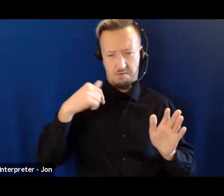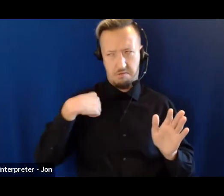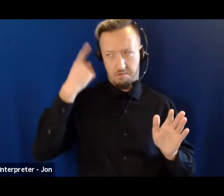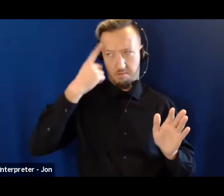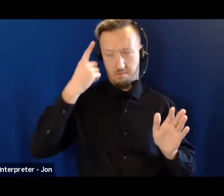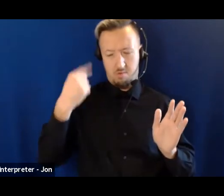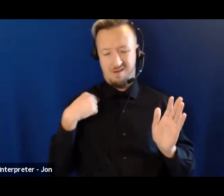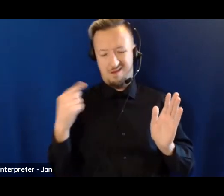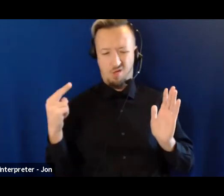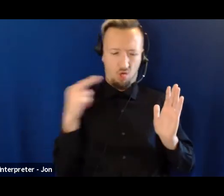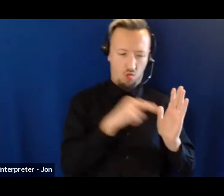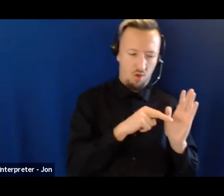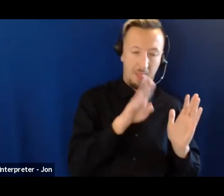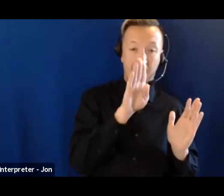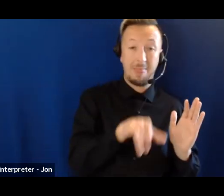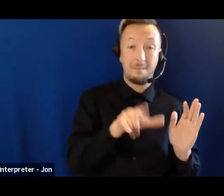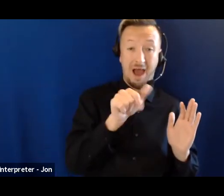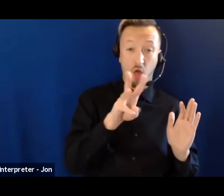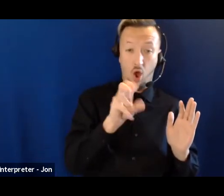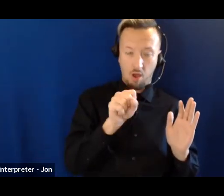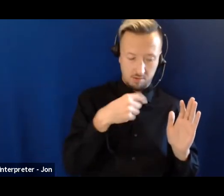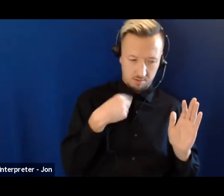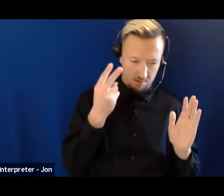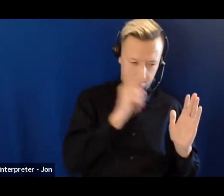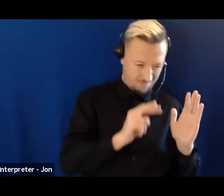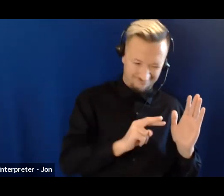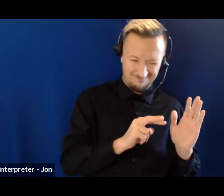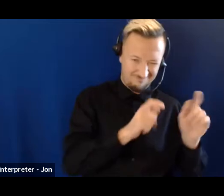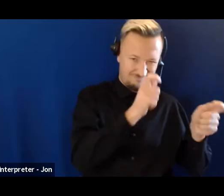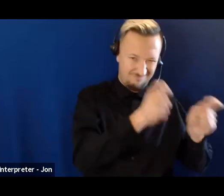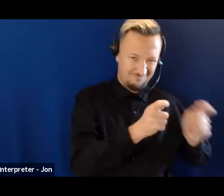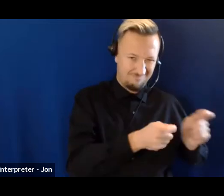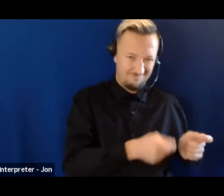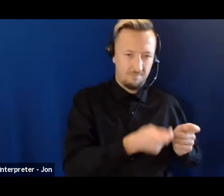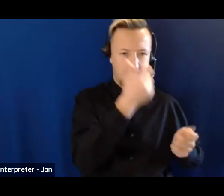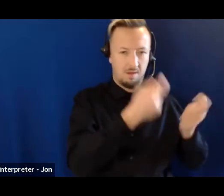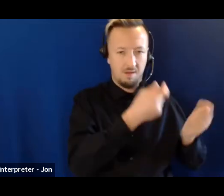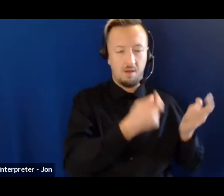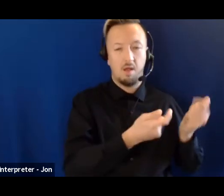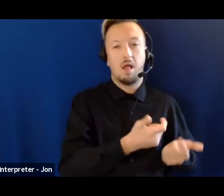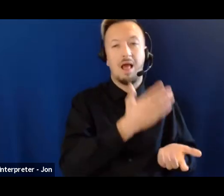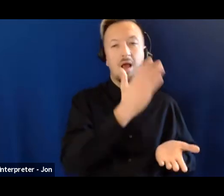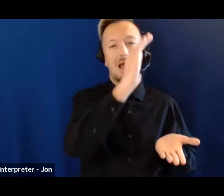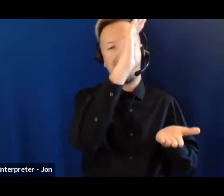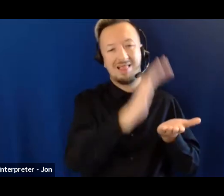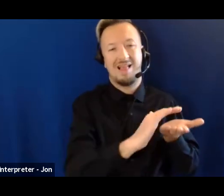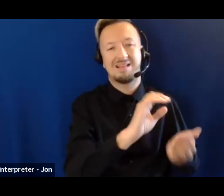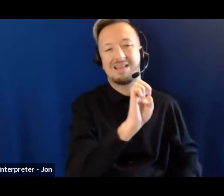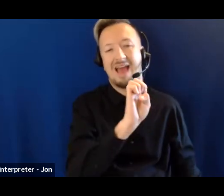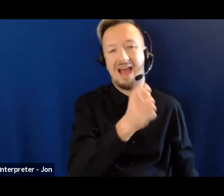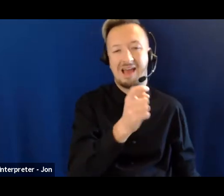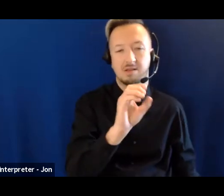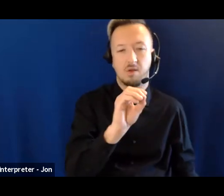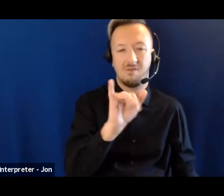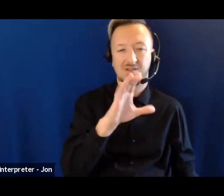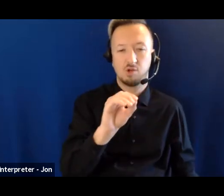and we changed our bylaws to not have to have as many ex officio